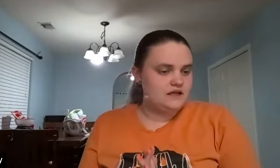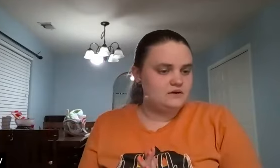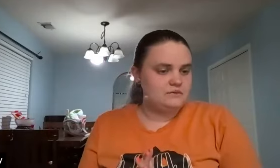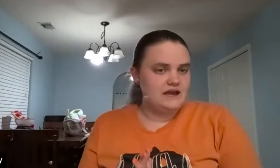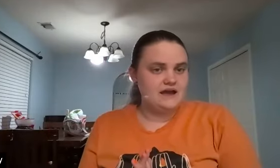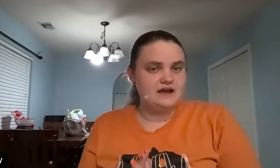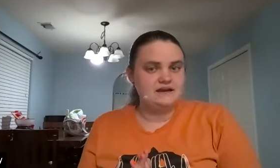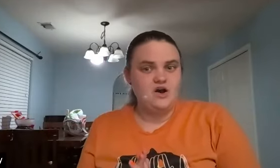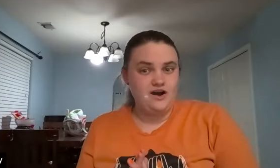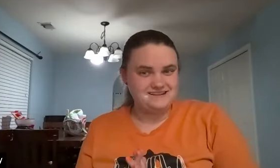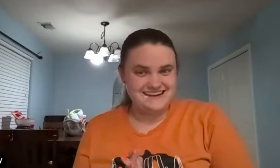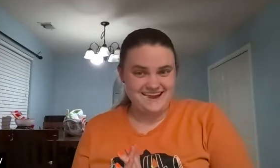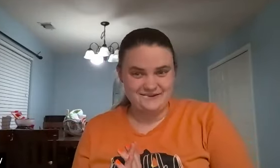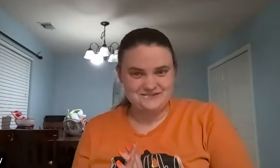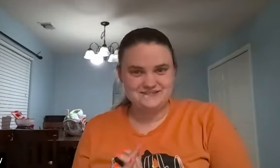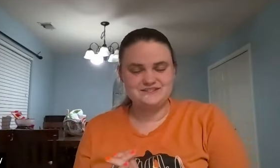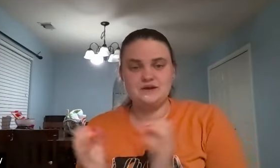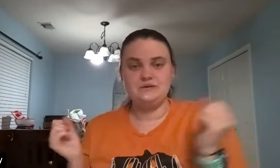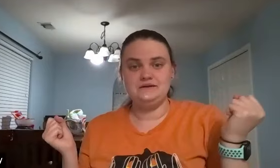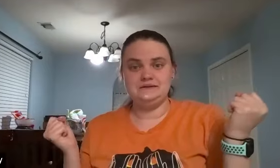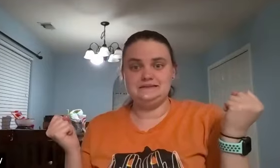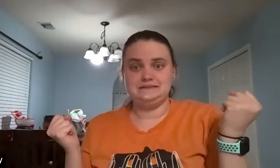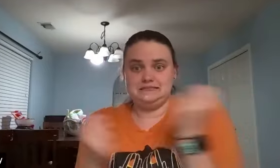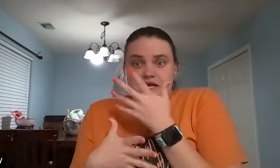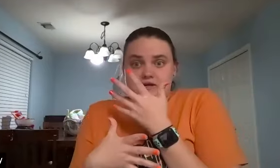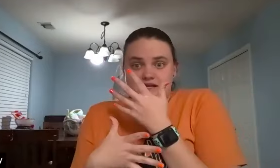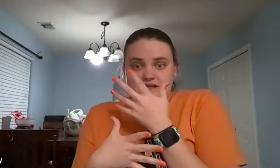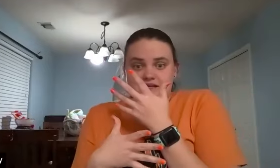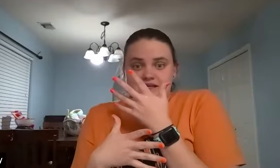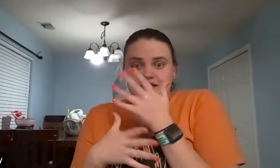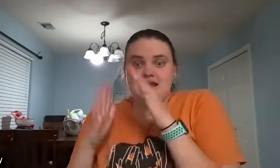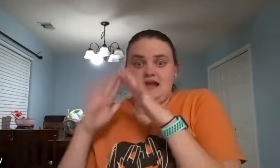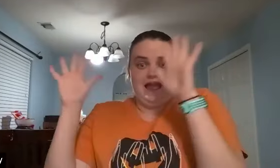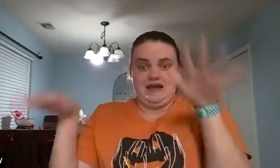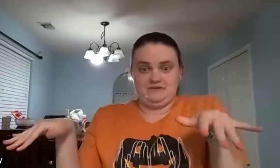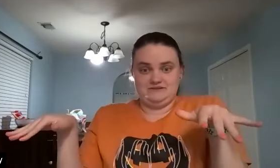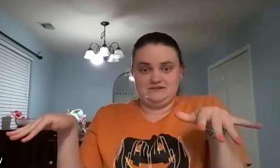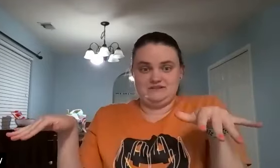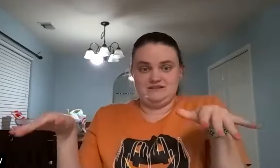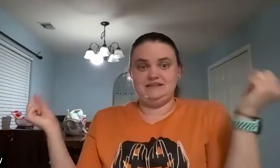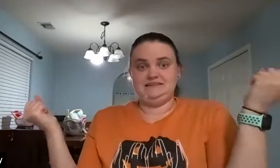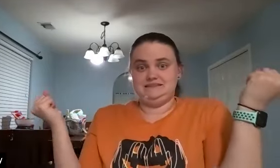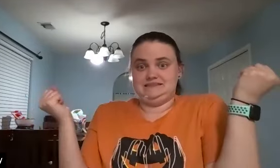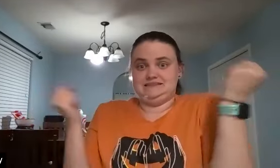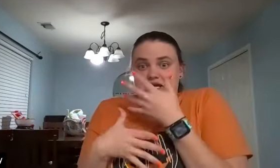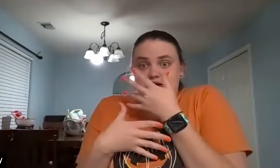Then we had haunted house. So scary house.